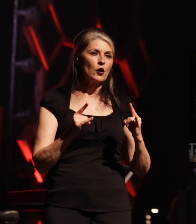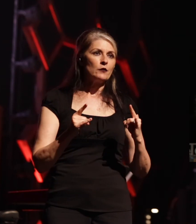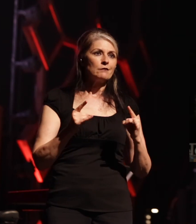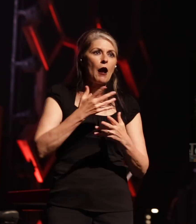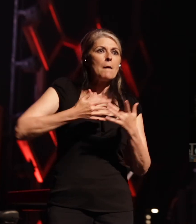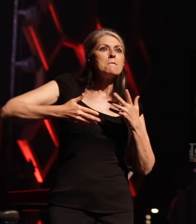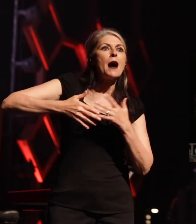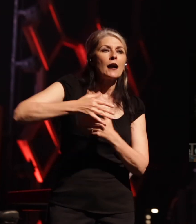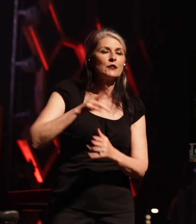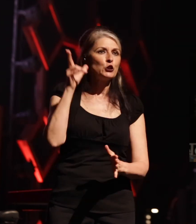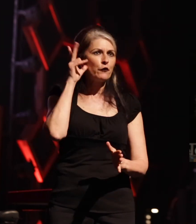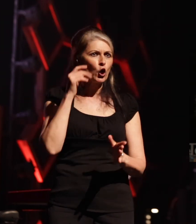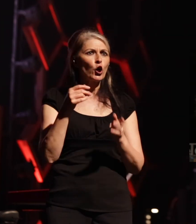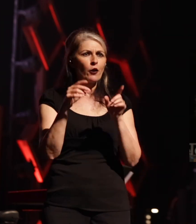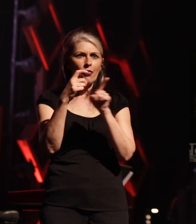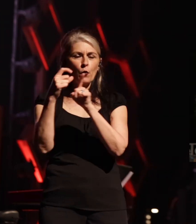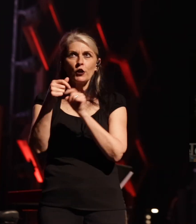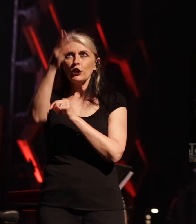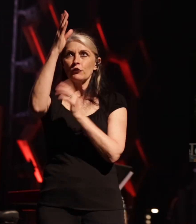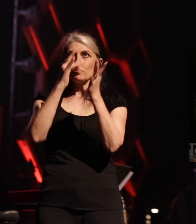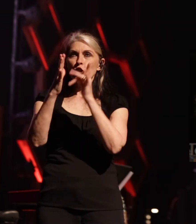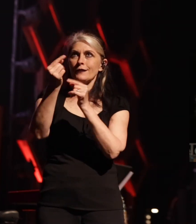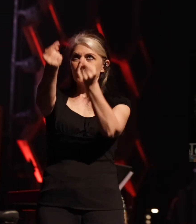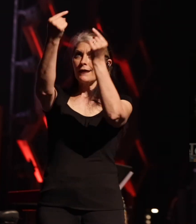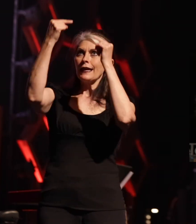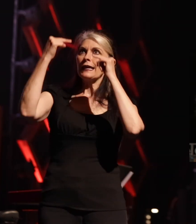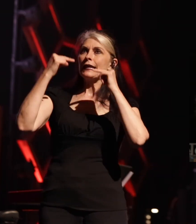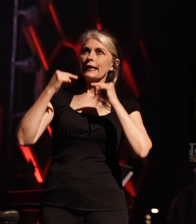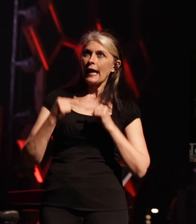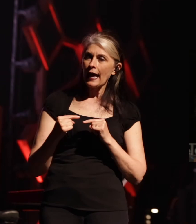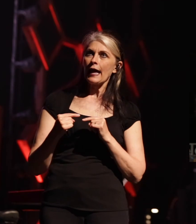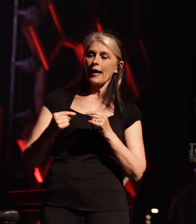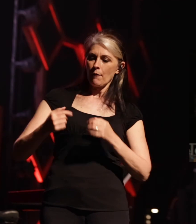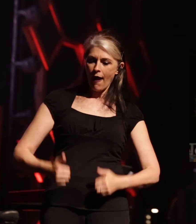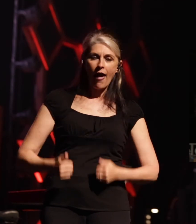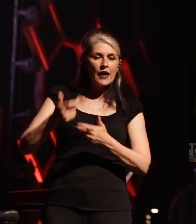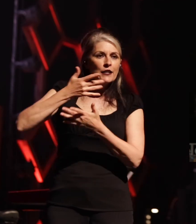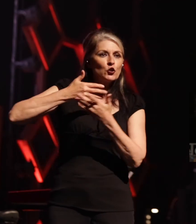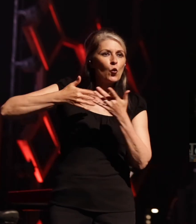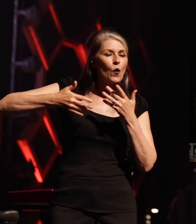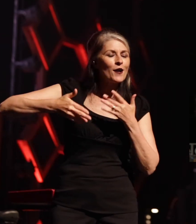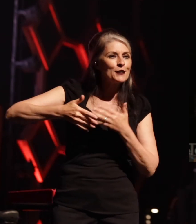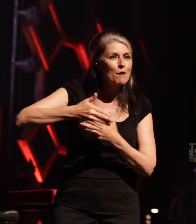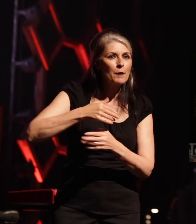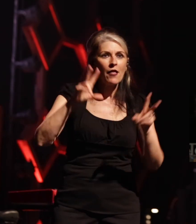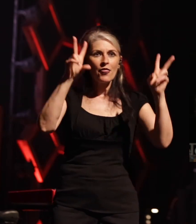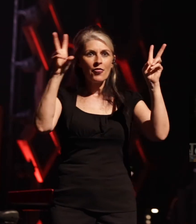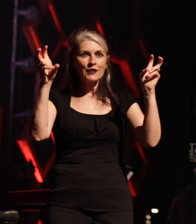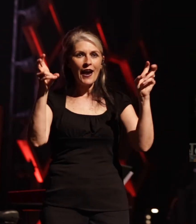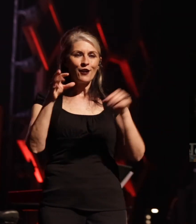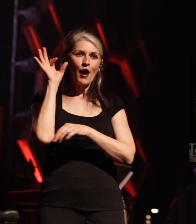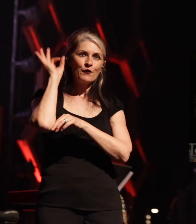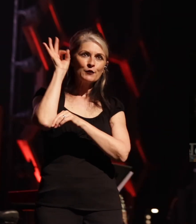came and tabernacled among us. He dwelt among us. That's why the title of this sermon is that God has come and tabernacled among us,